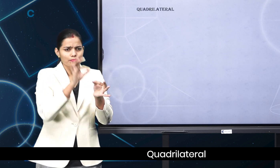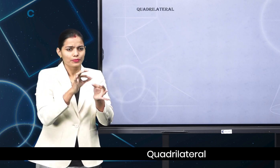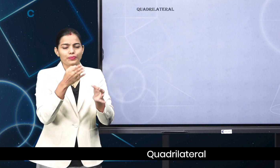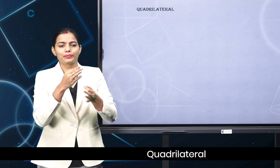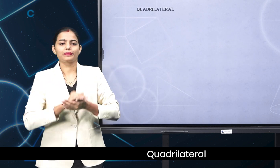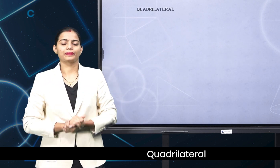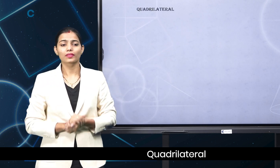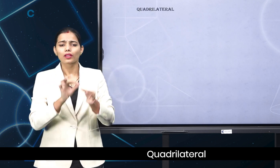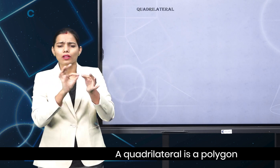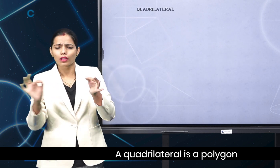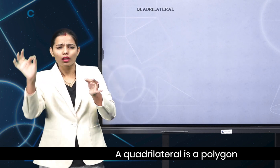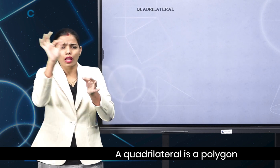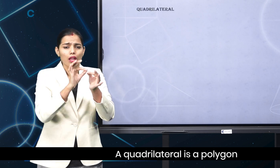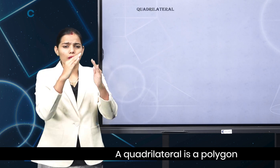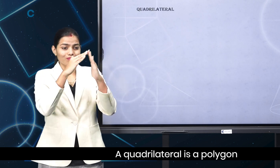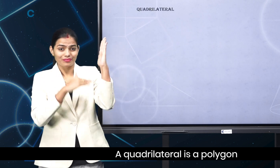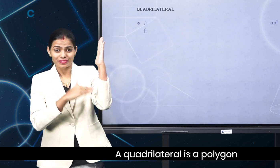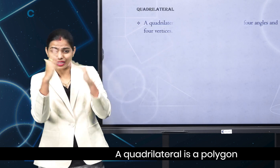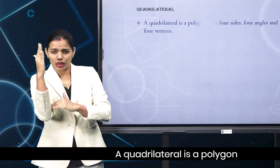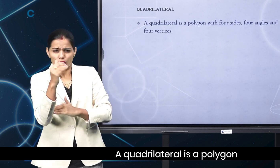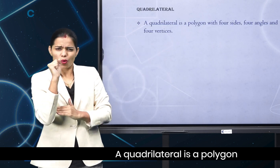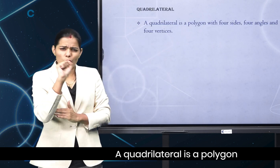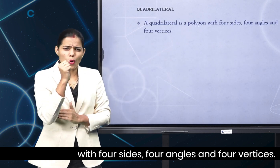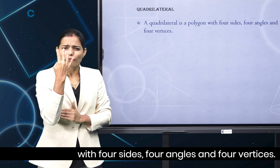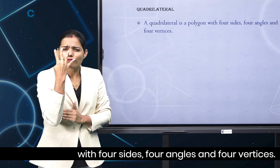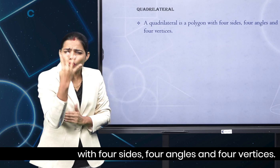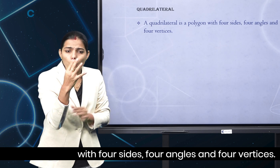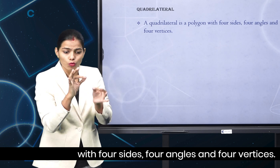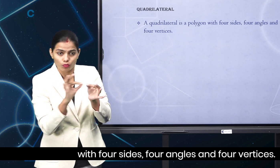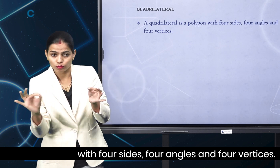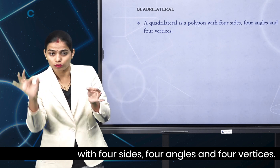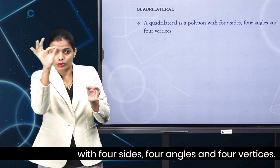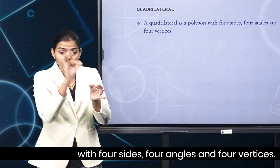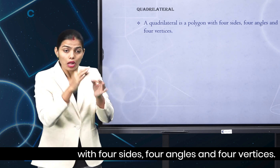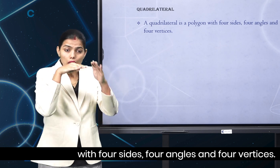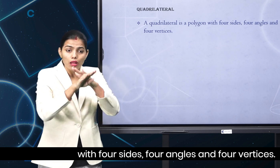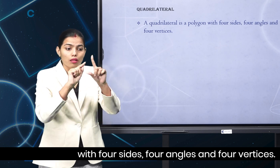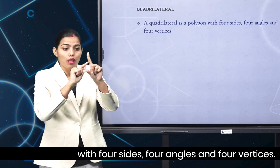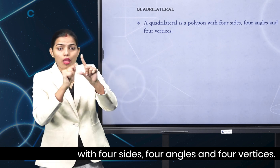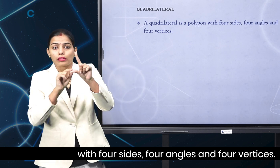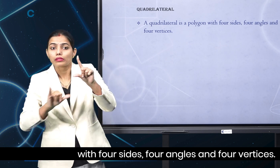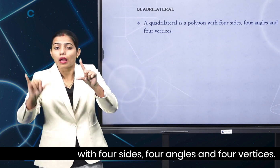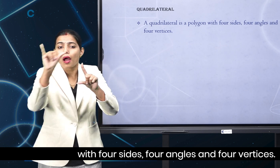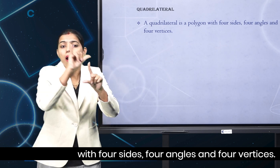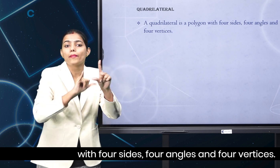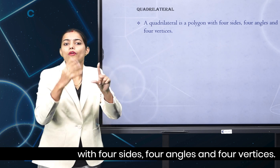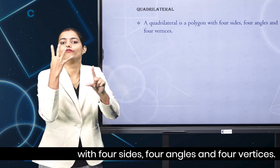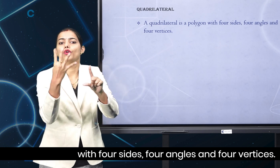Quadrilateral. A quadrilateral is a polygon with 4 sides, 4 angles and 4